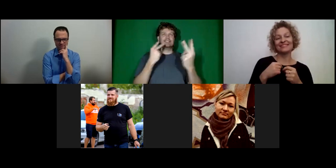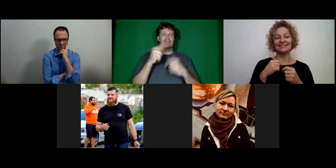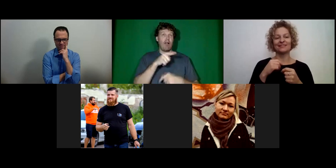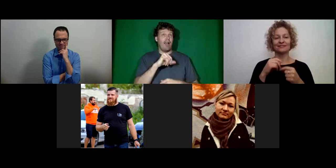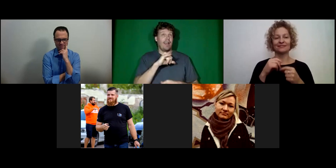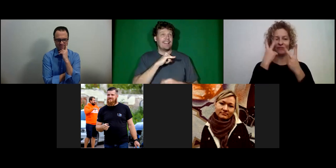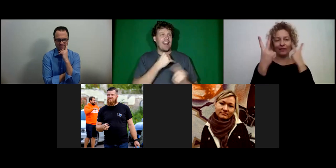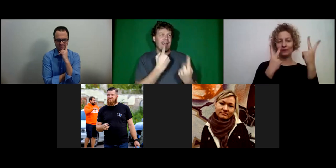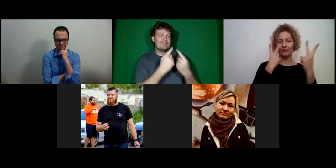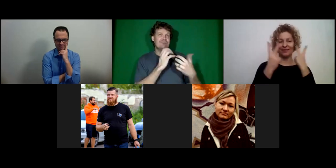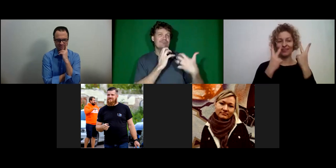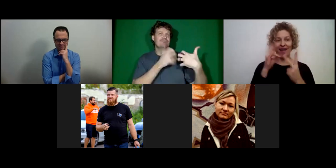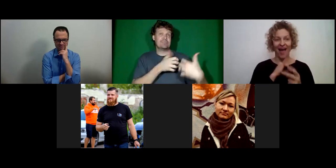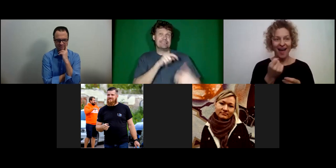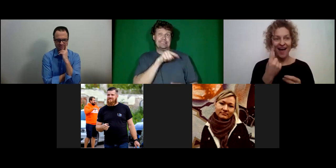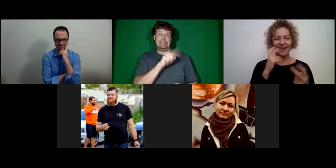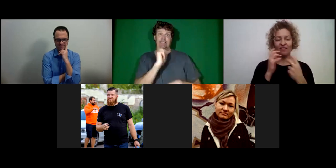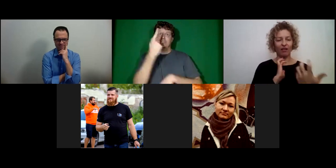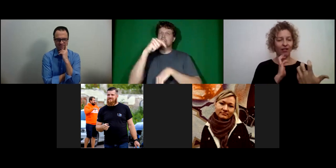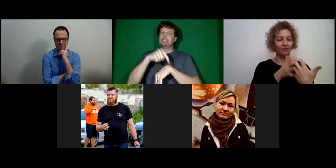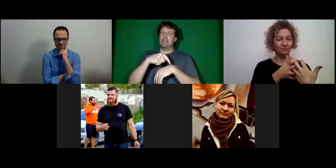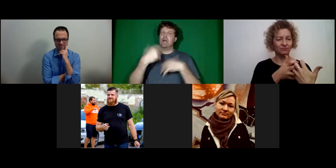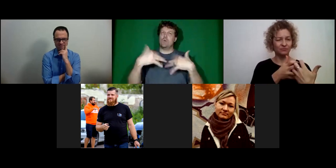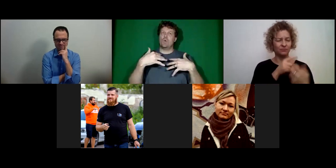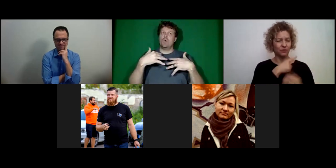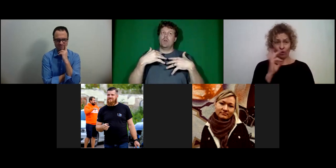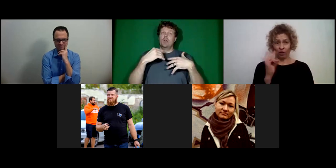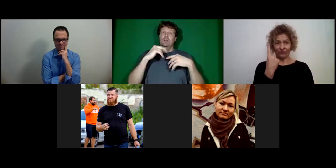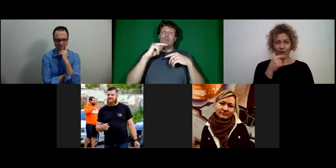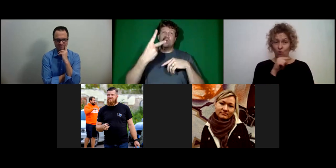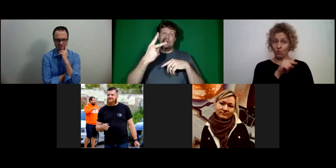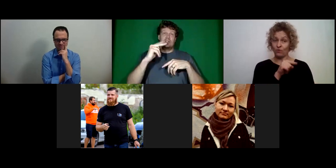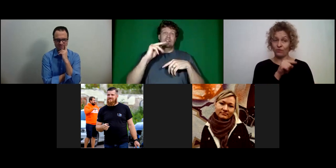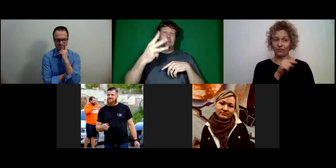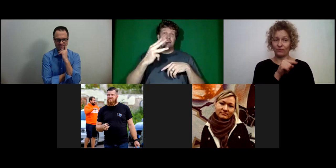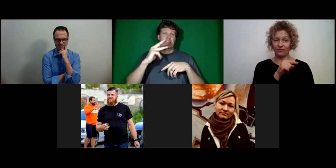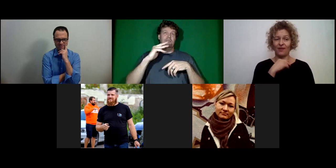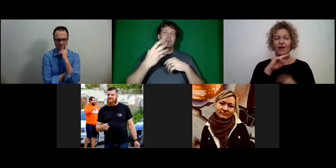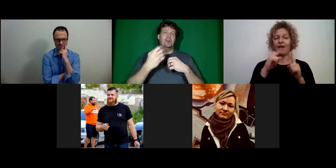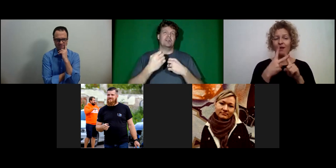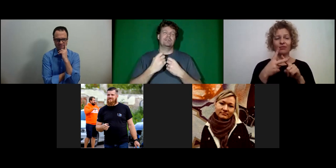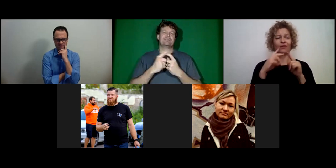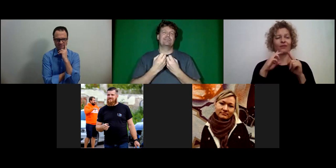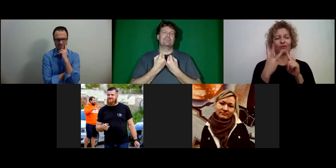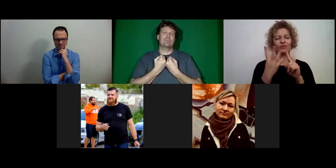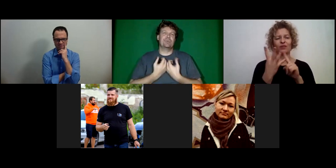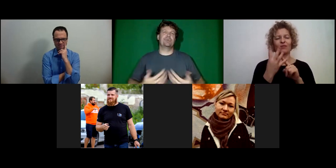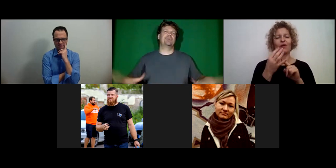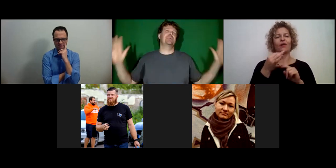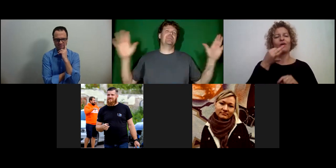a grimace. So she did all, we created all these visual cues for her to be able to, like I said,